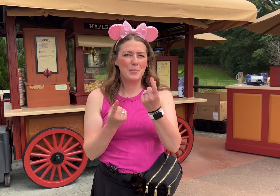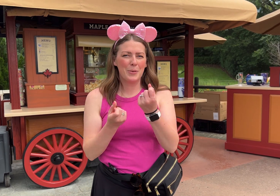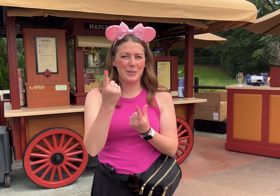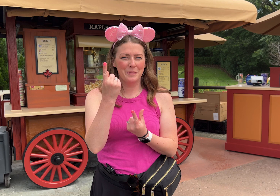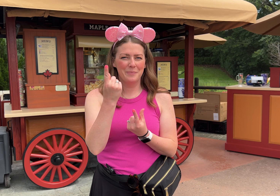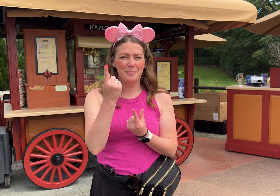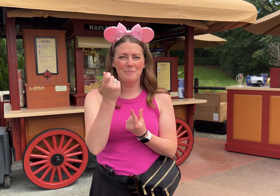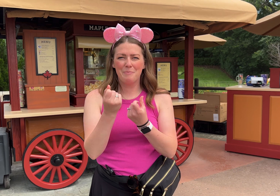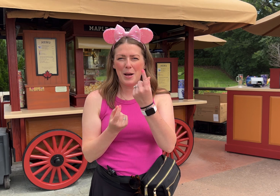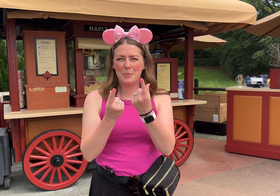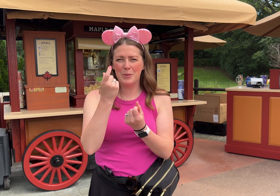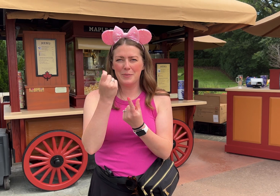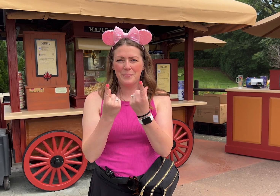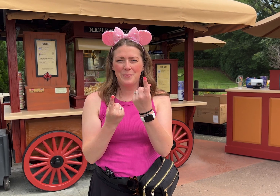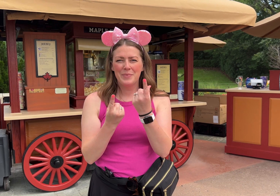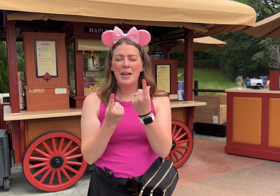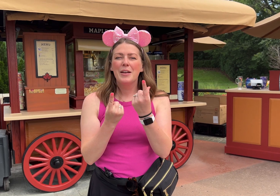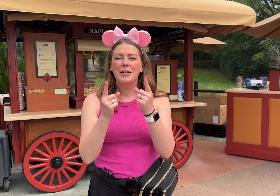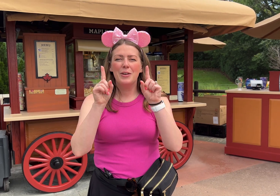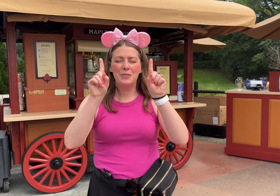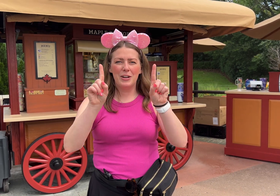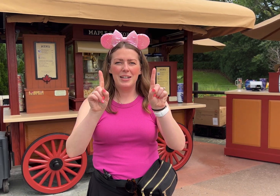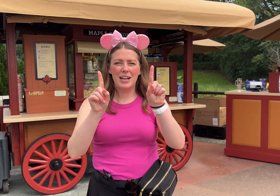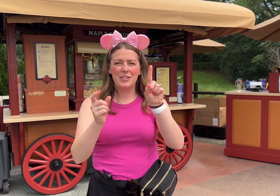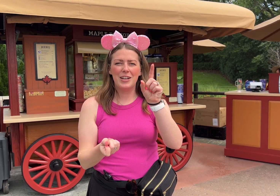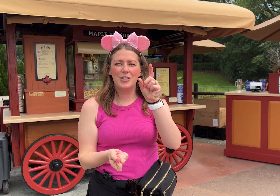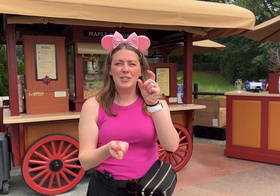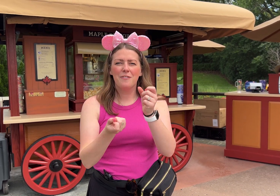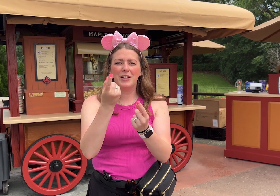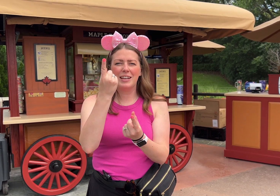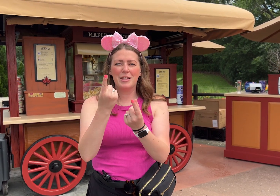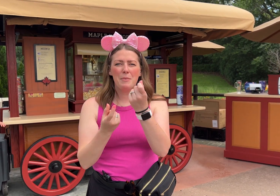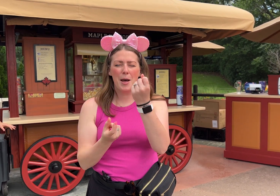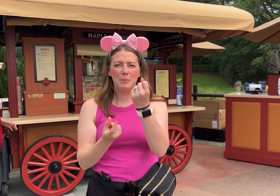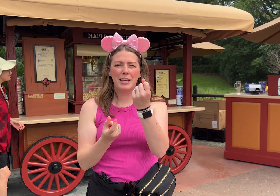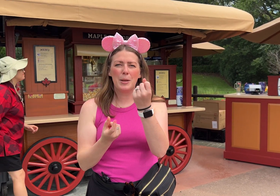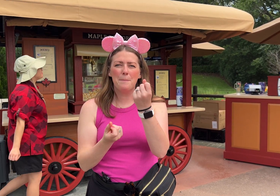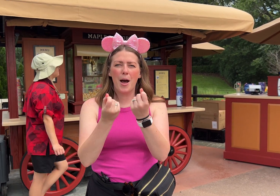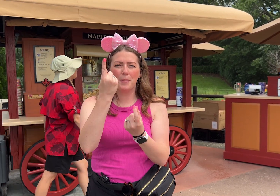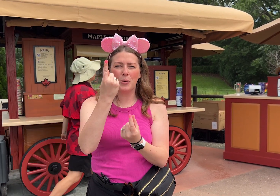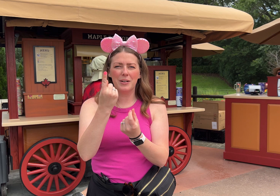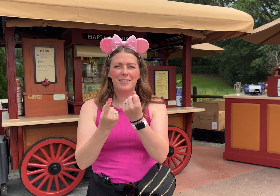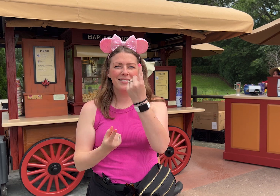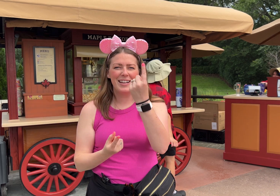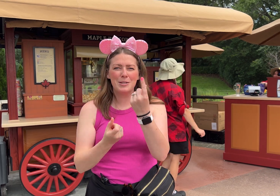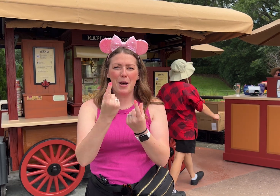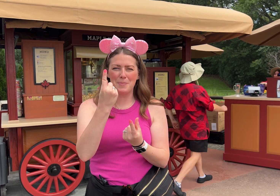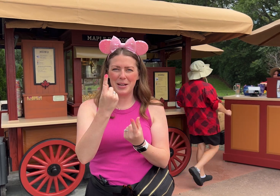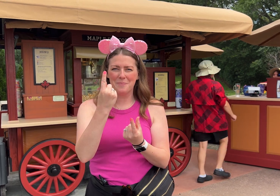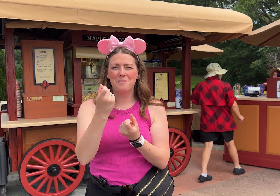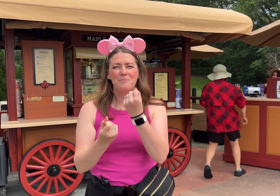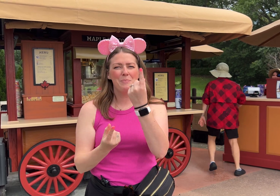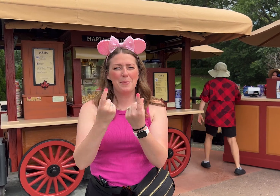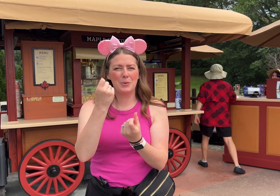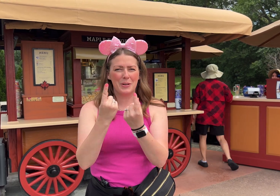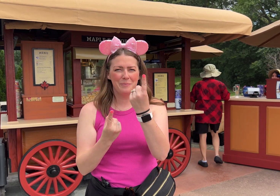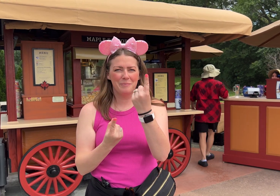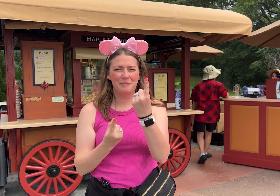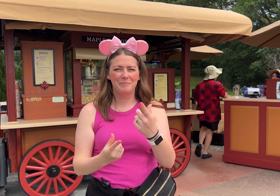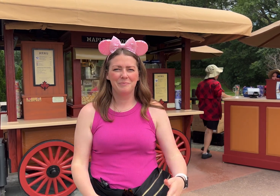Popcorn. Popcorn. You have your index fingers flicking them up like the popcorn is popping. Popcorn.